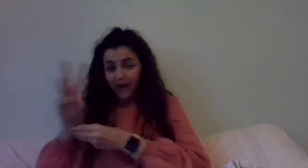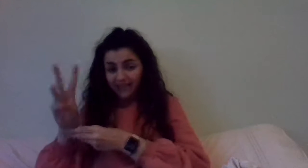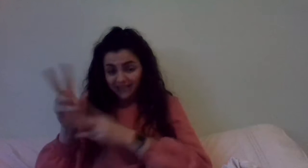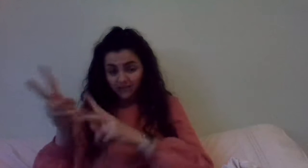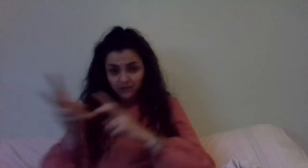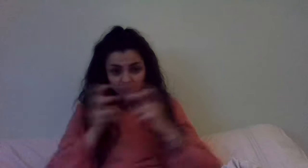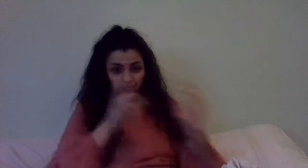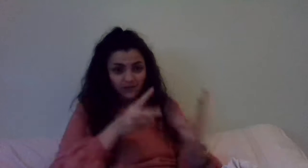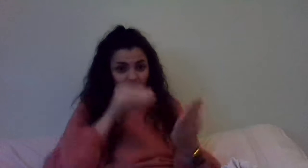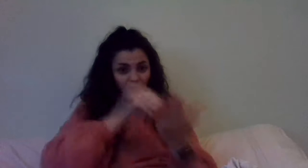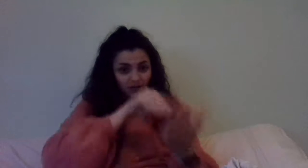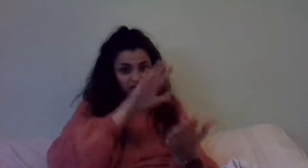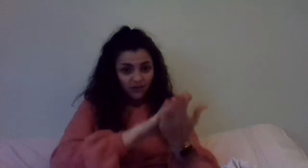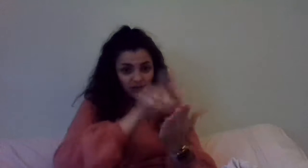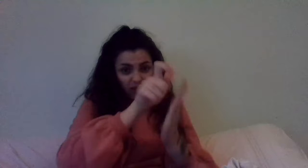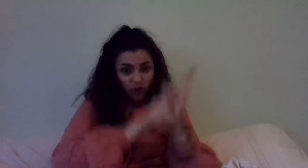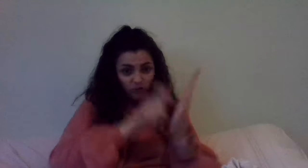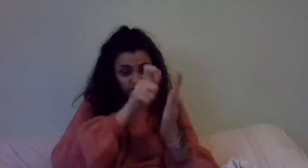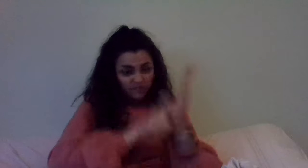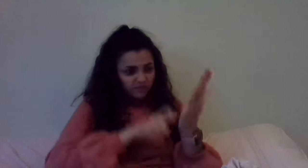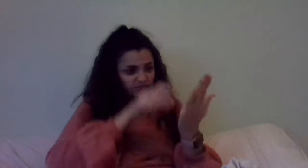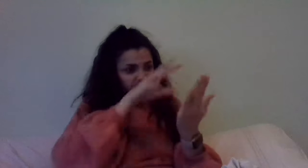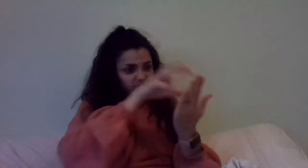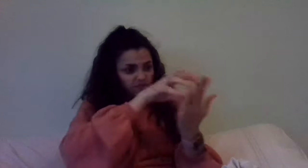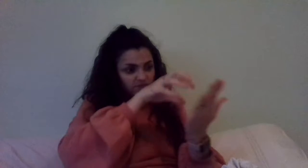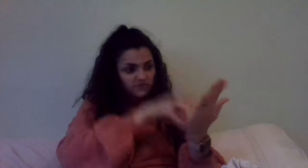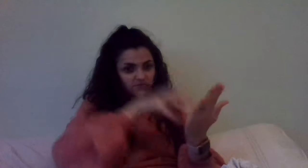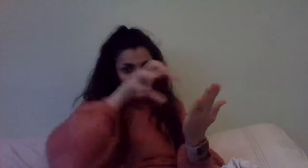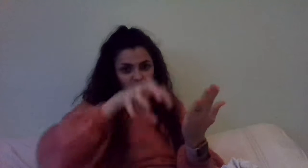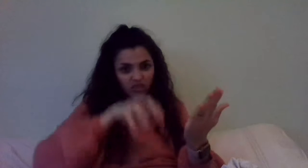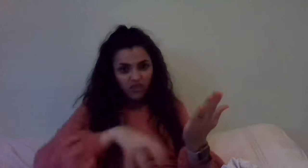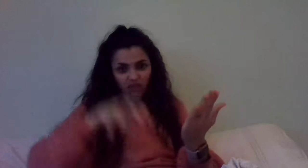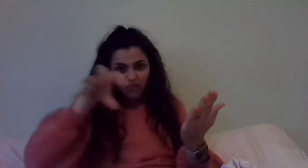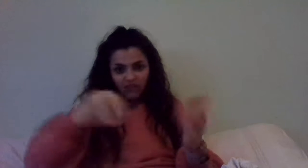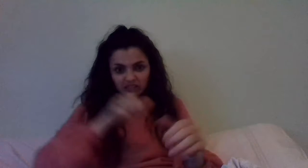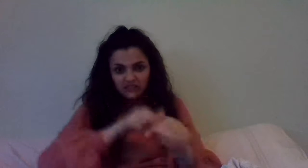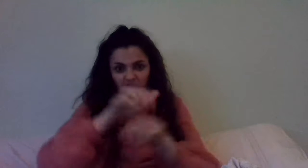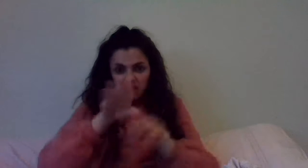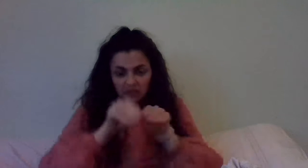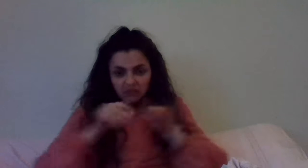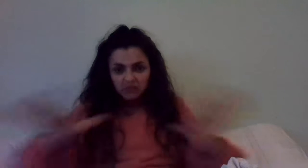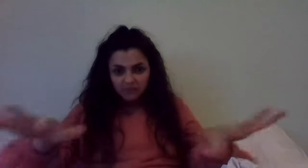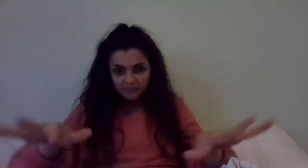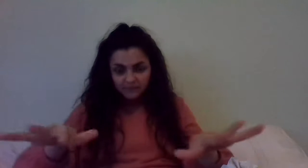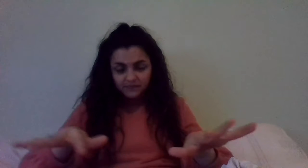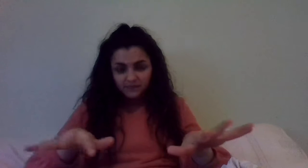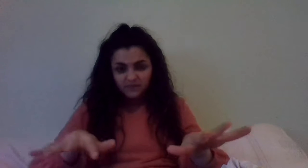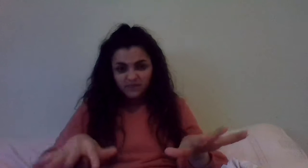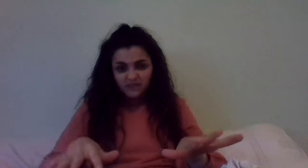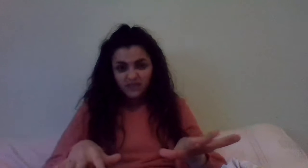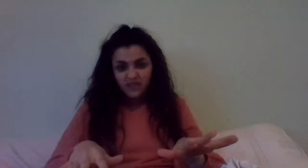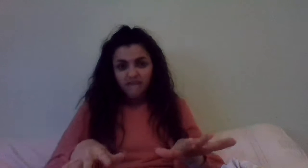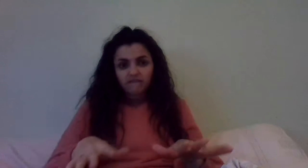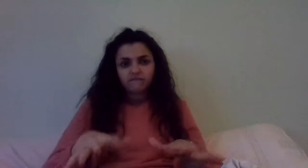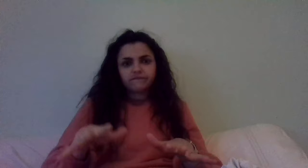remember, Fortune magazine, Life magazine, Look magazine, these have all become very famous, widely